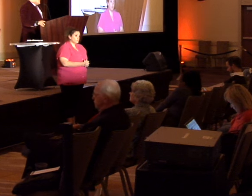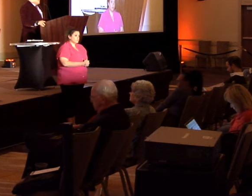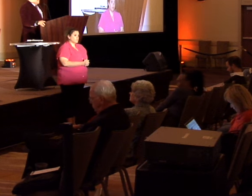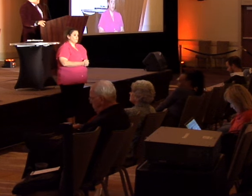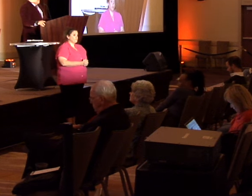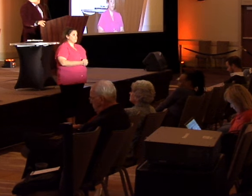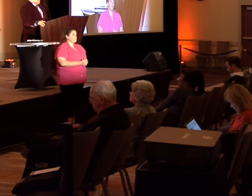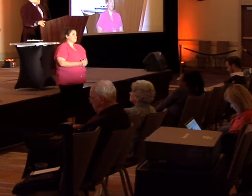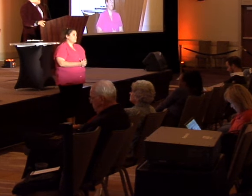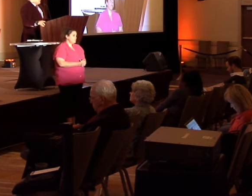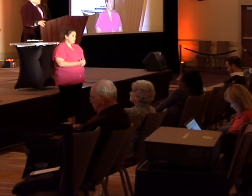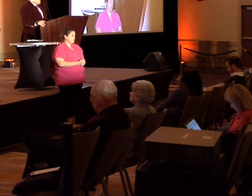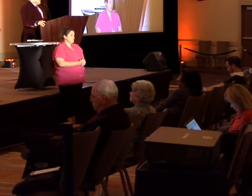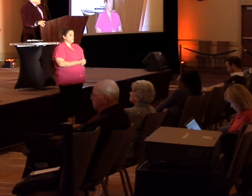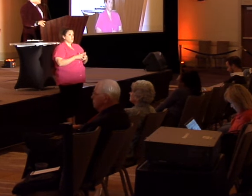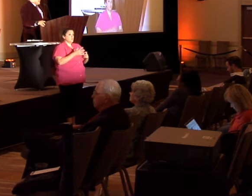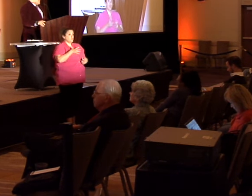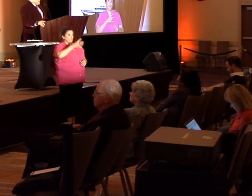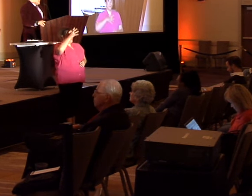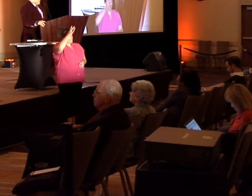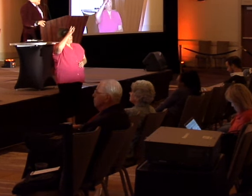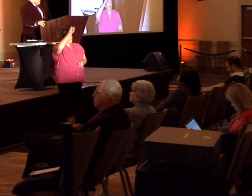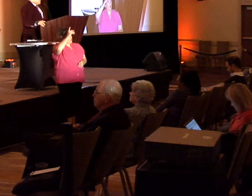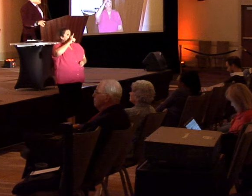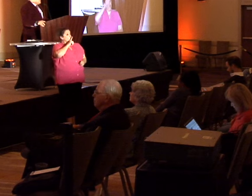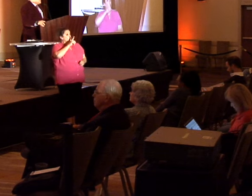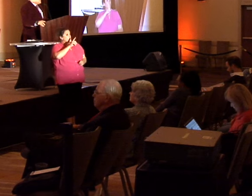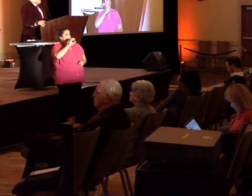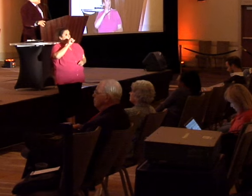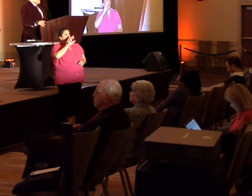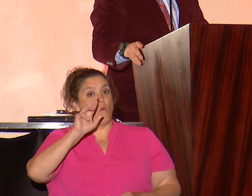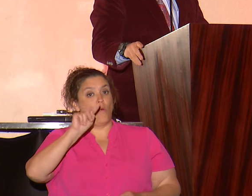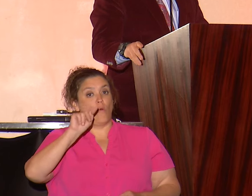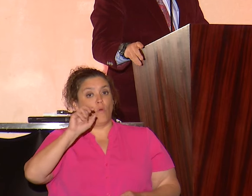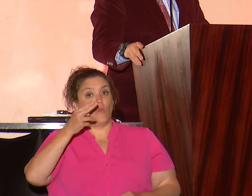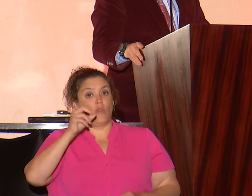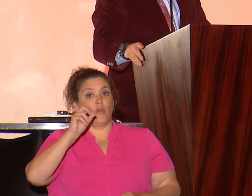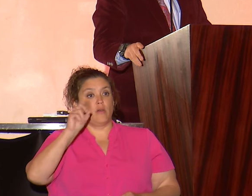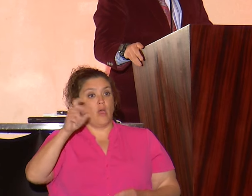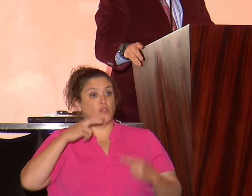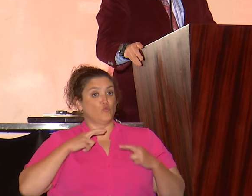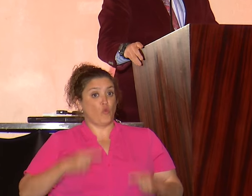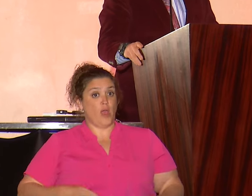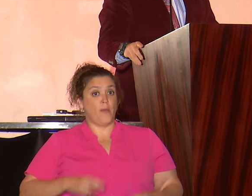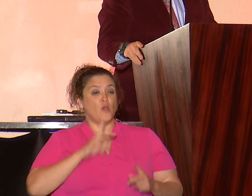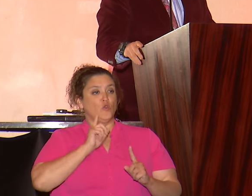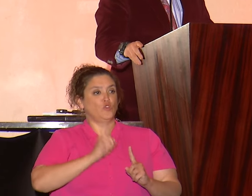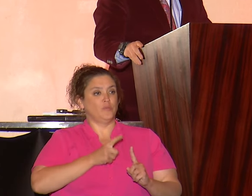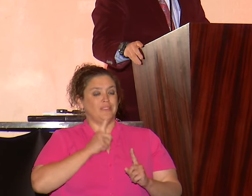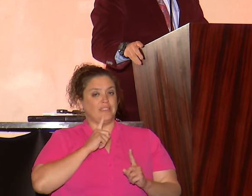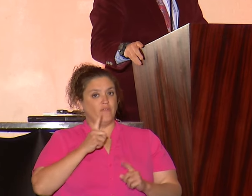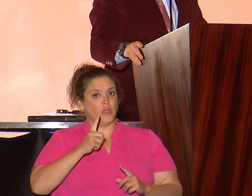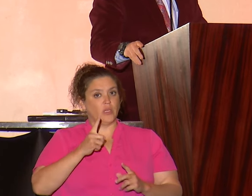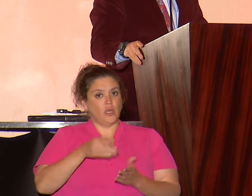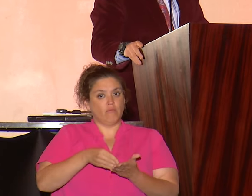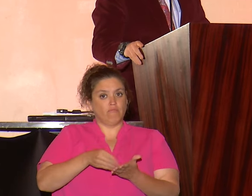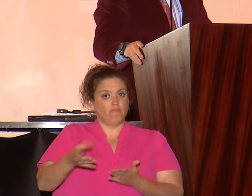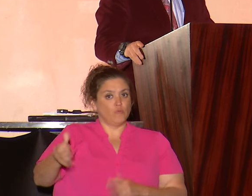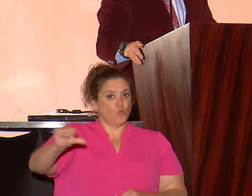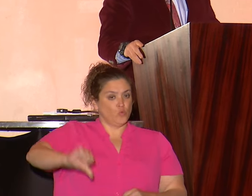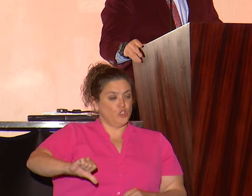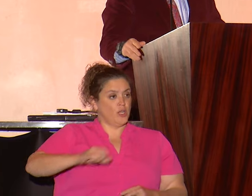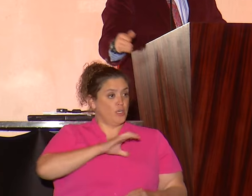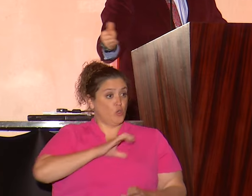So my father was an Orthodox rabbi who specifically rejected Christianity throughout his